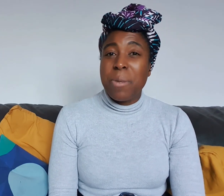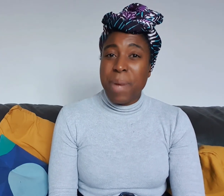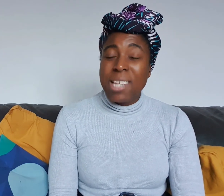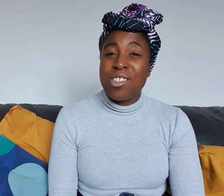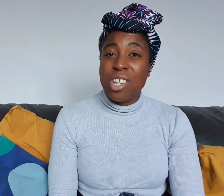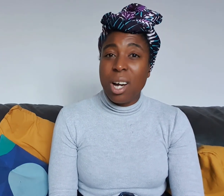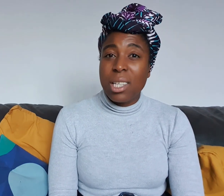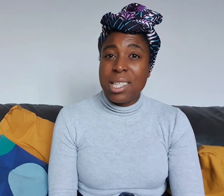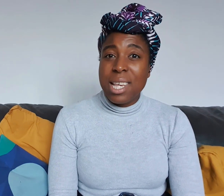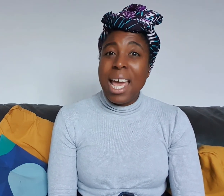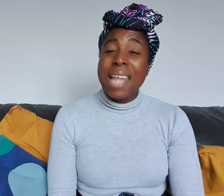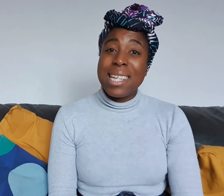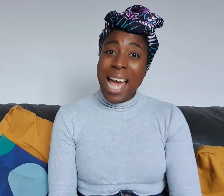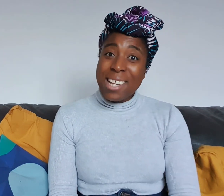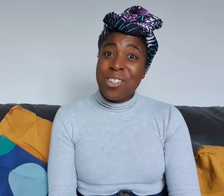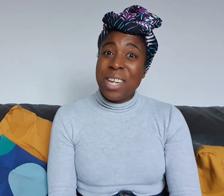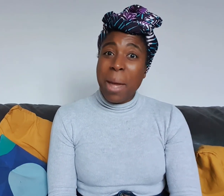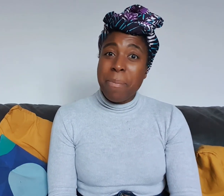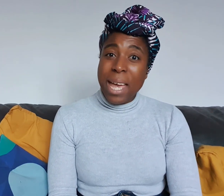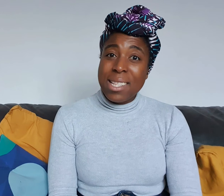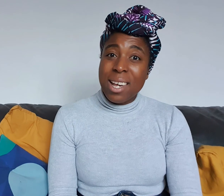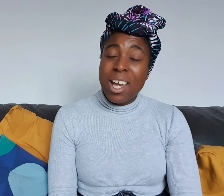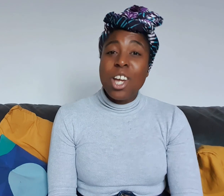best chance. And then as you get better,